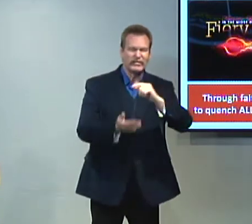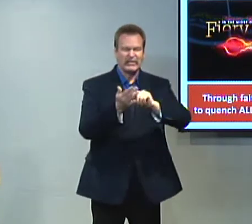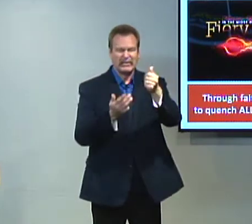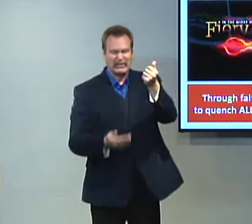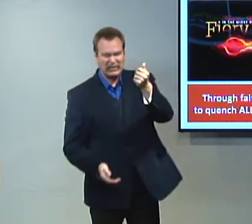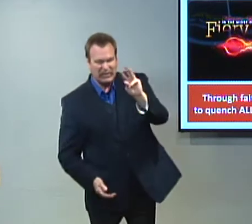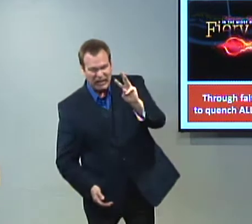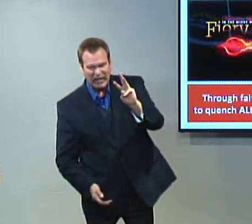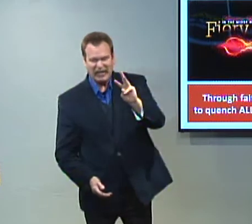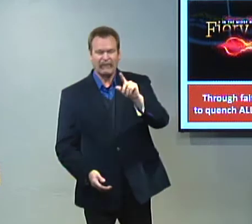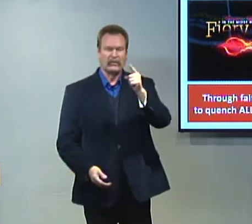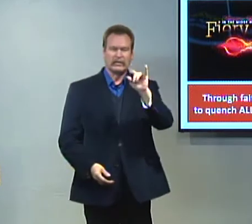chapter 2, verses 16.